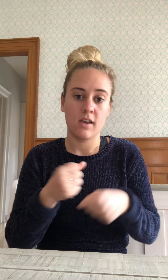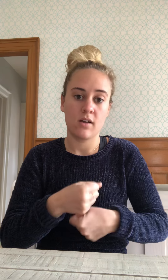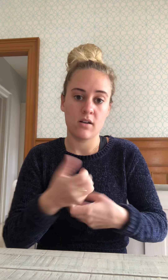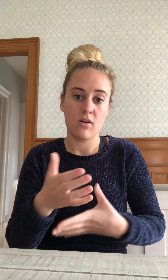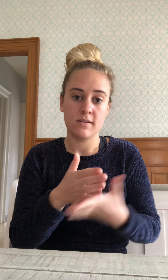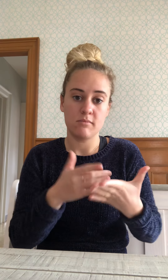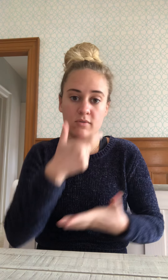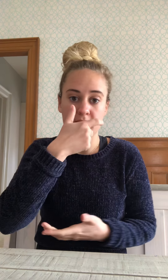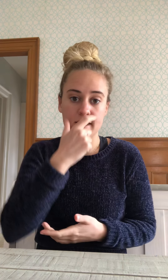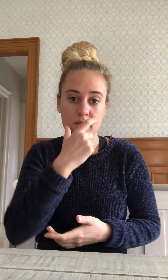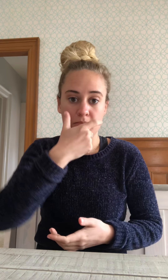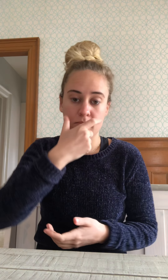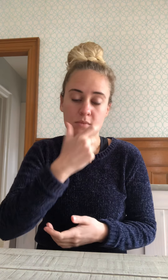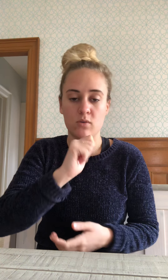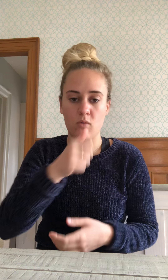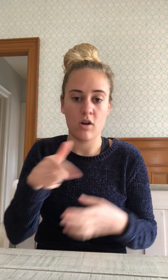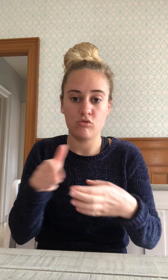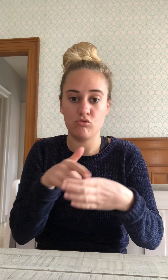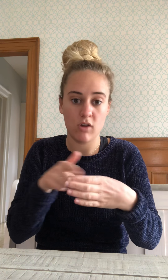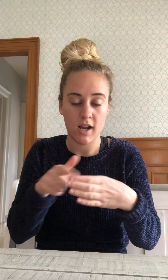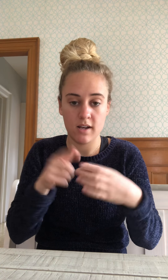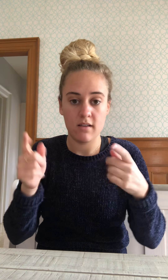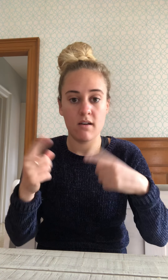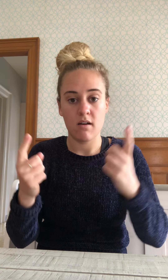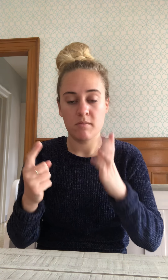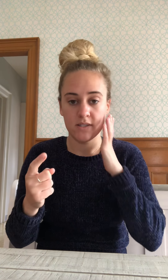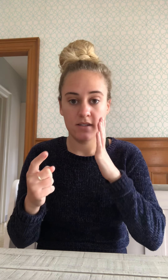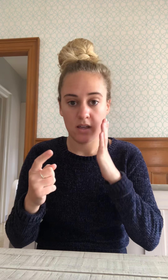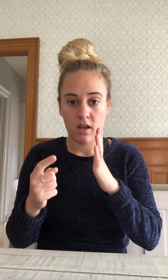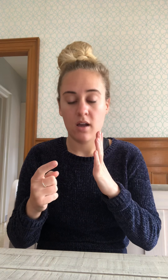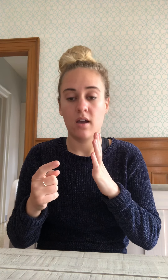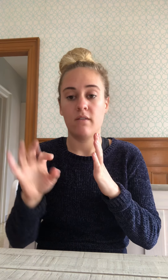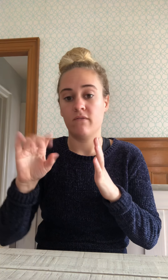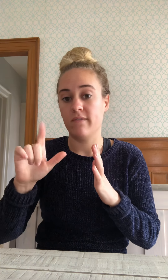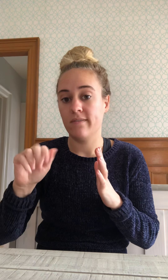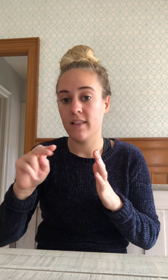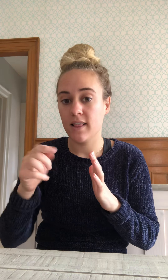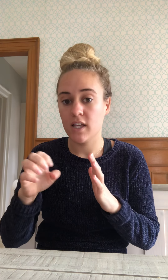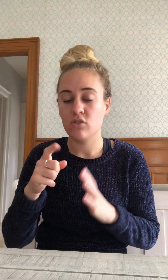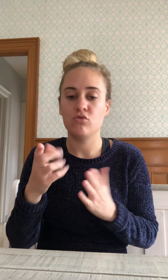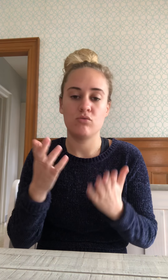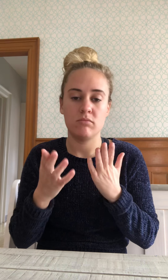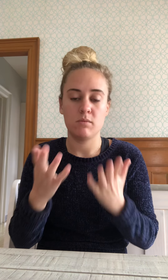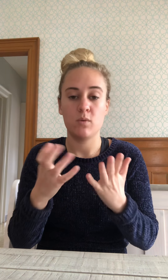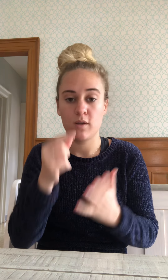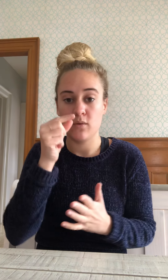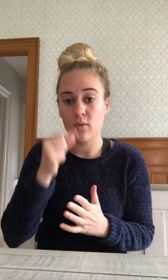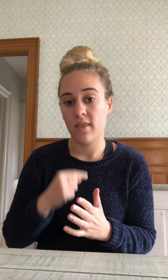than grinding the contralateral side's flange, you may want to thin the flange on